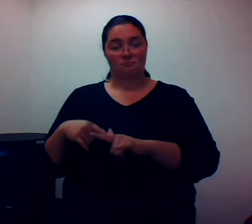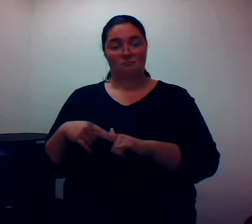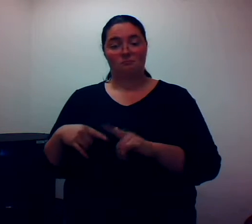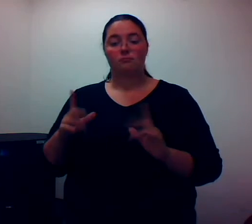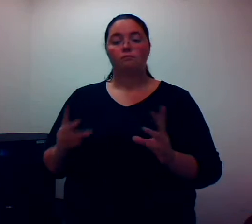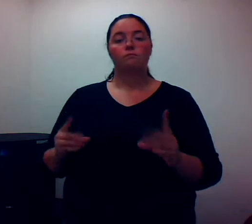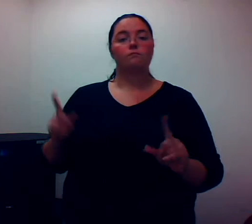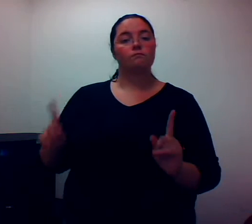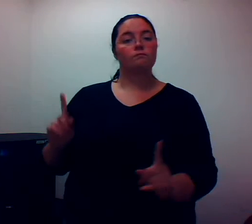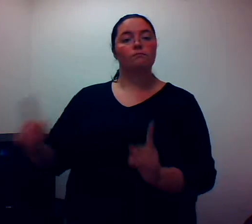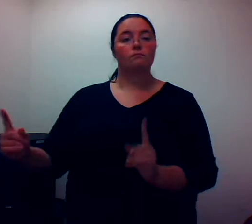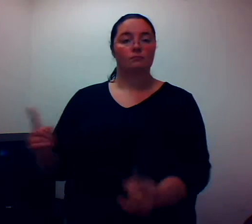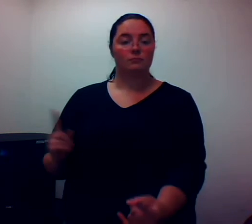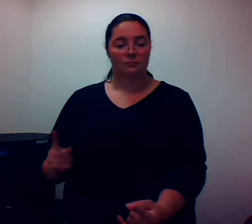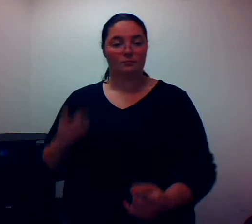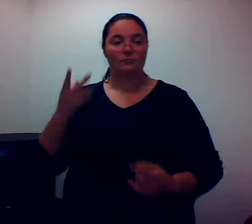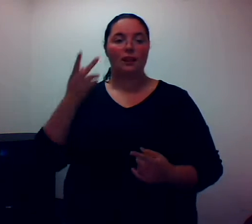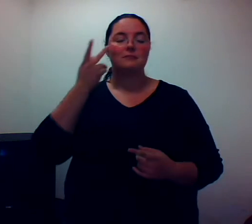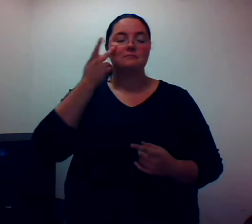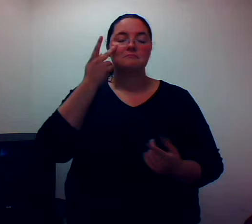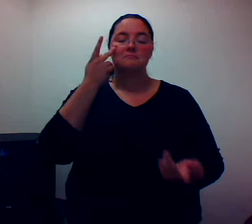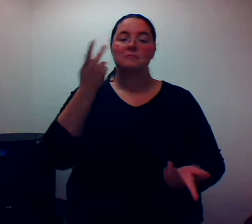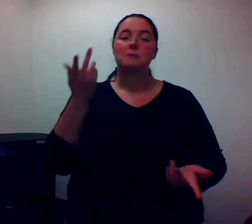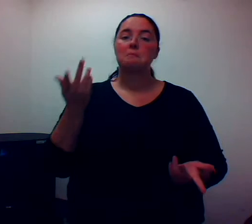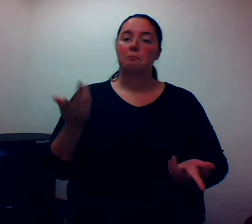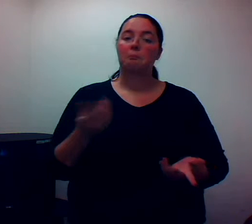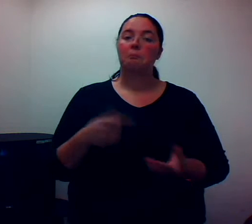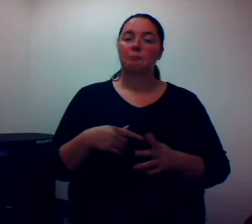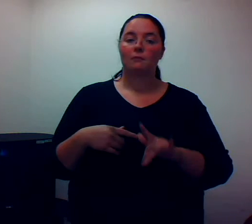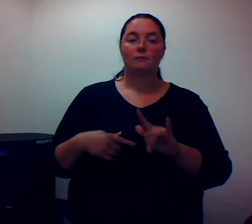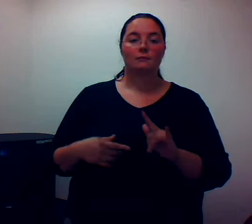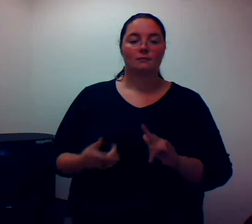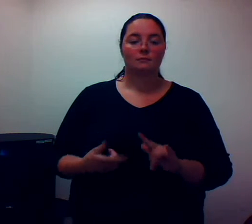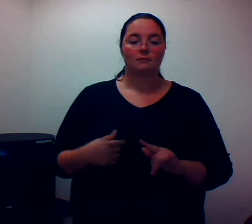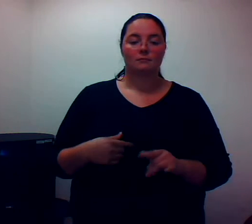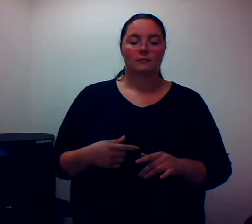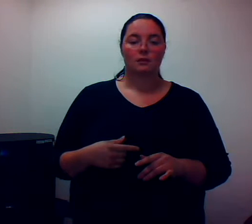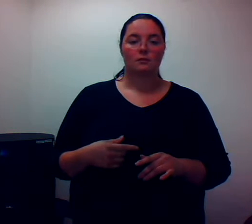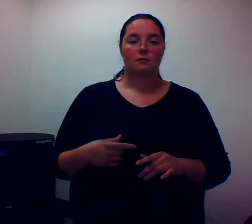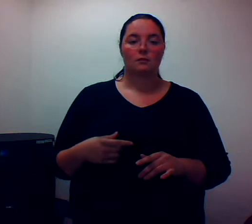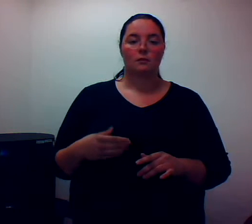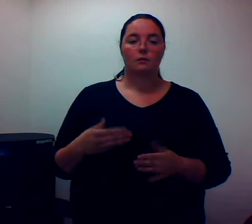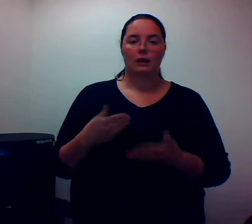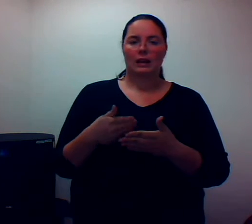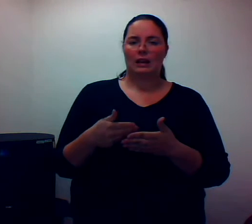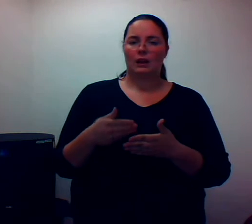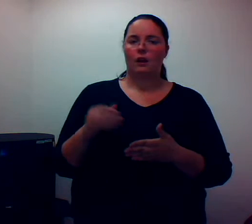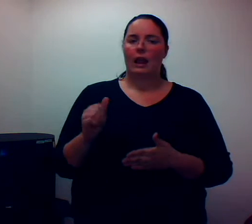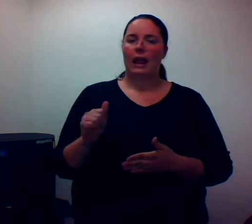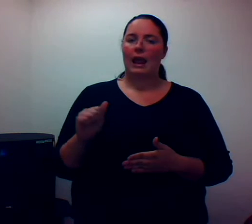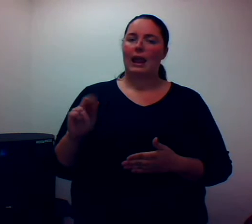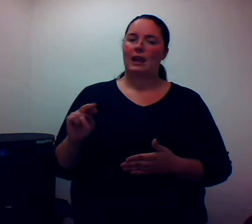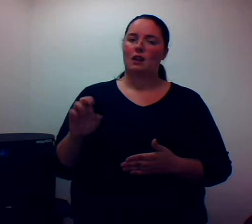to the west of Anchorage, and the pilot made an announcement that we would be turning around because of mechanical